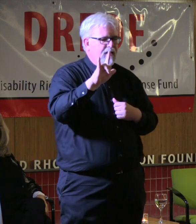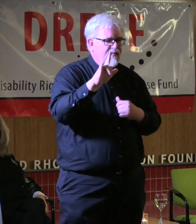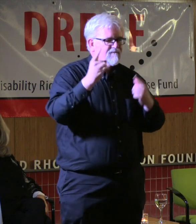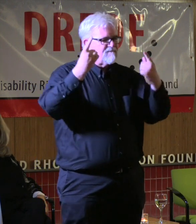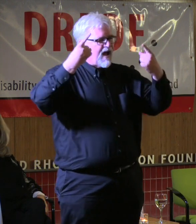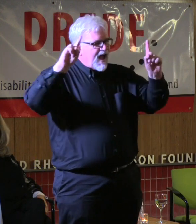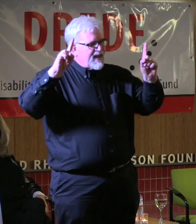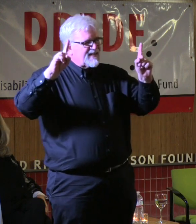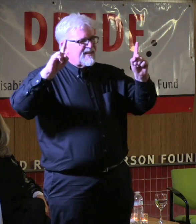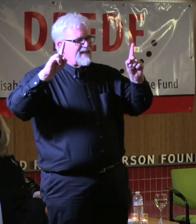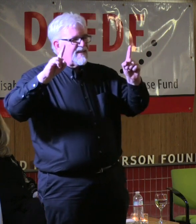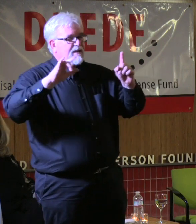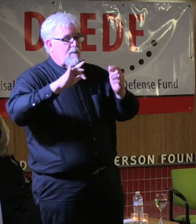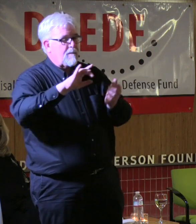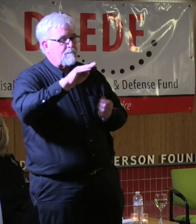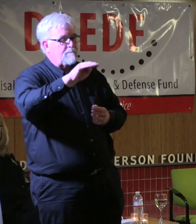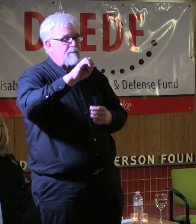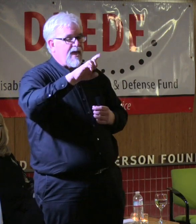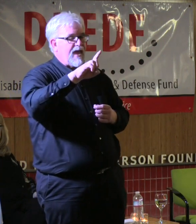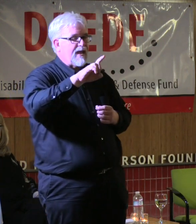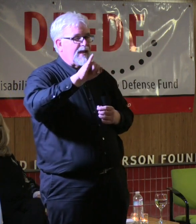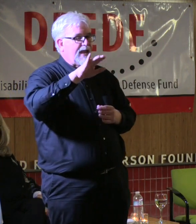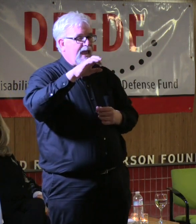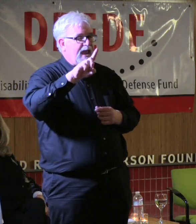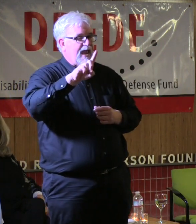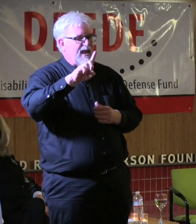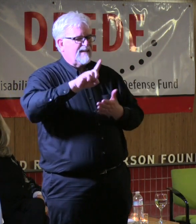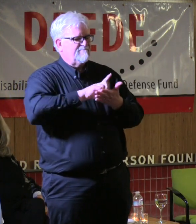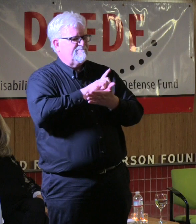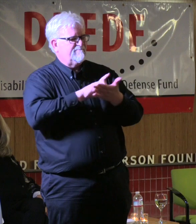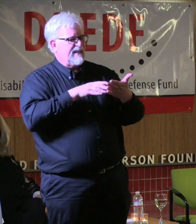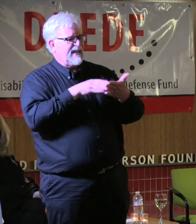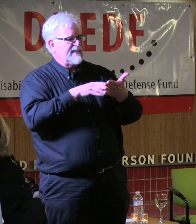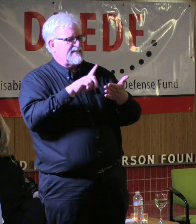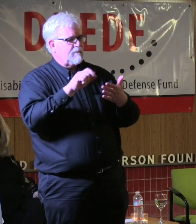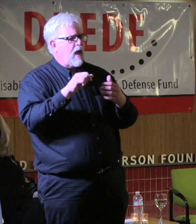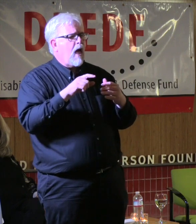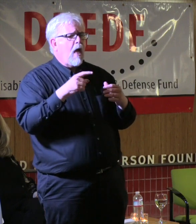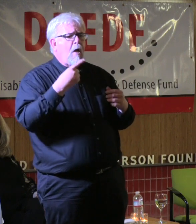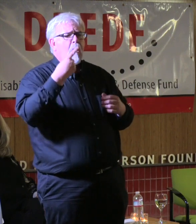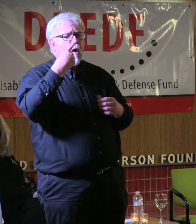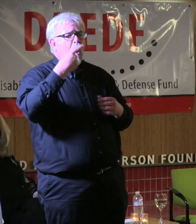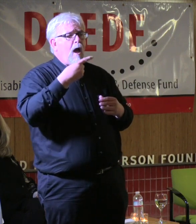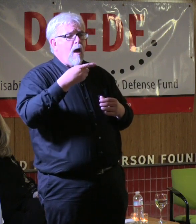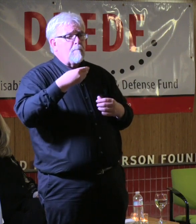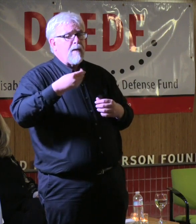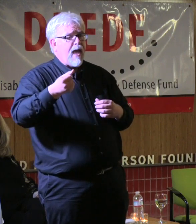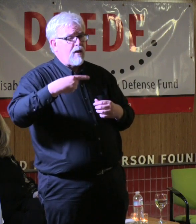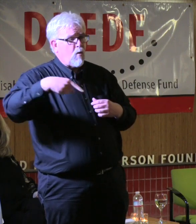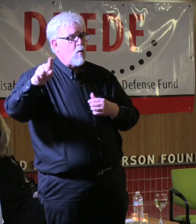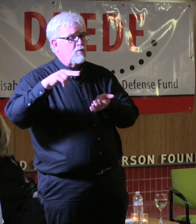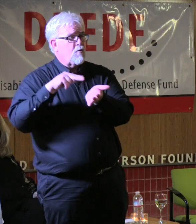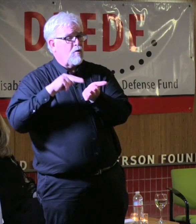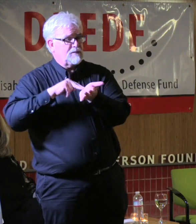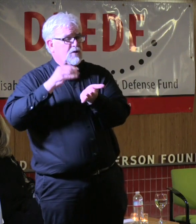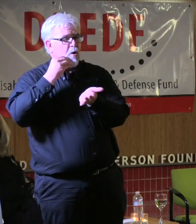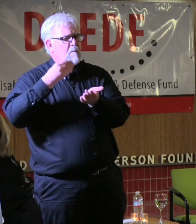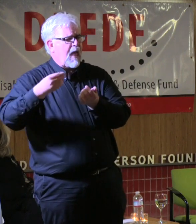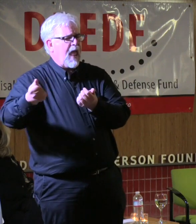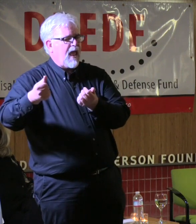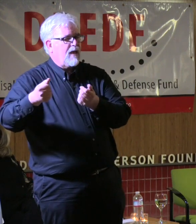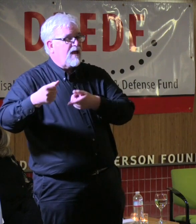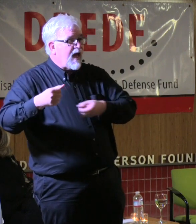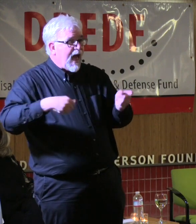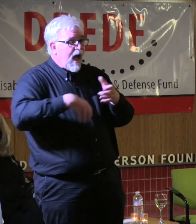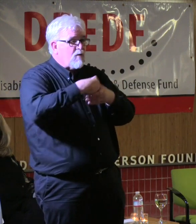finally break down that Medicaid bias in Medicaid that says they'll pay for you to go to a nursing home, but not if you want to live in a community. It's time